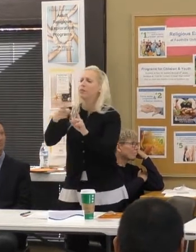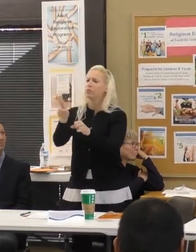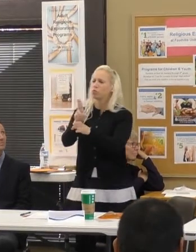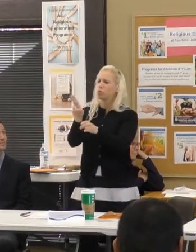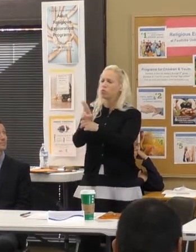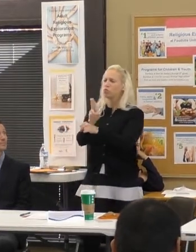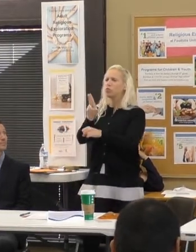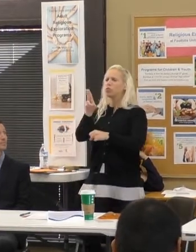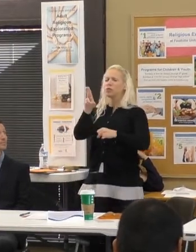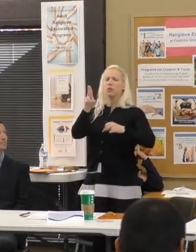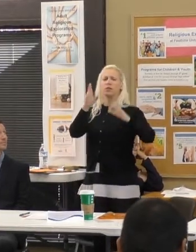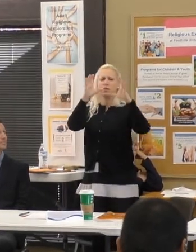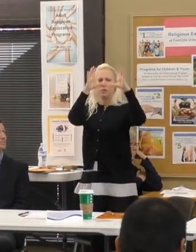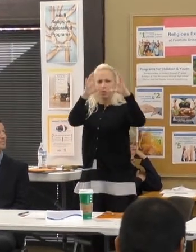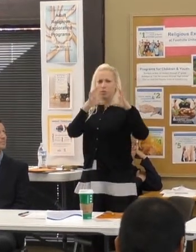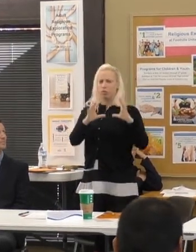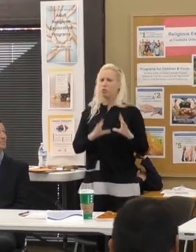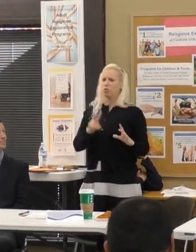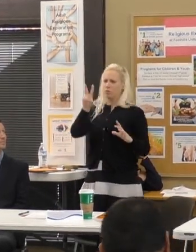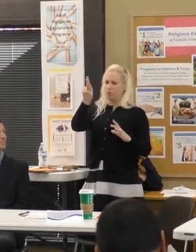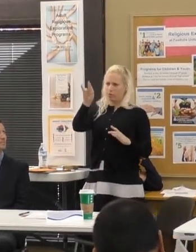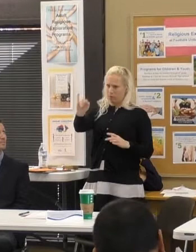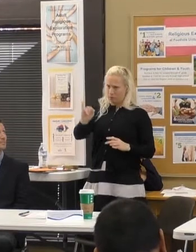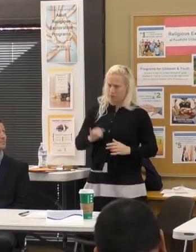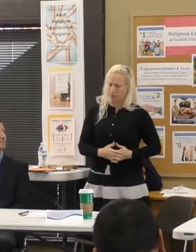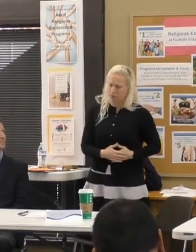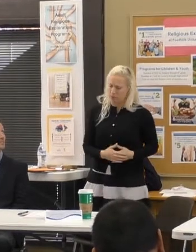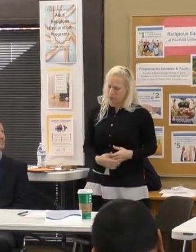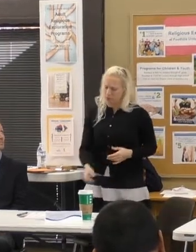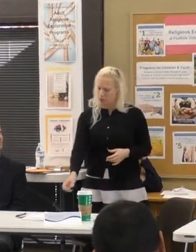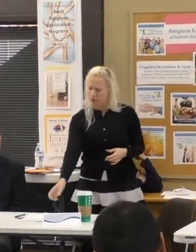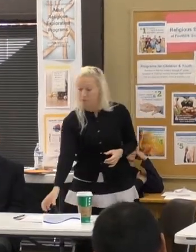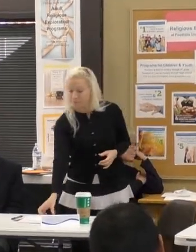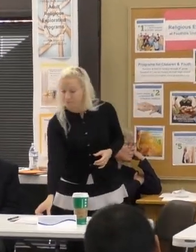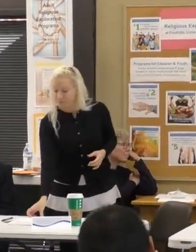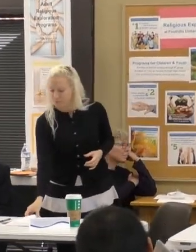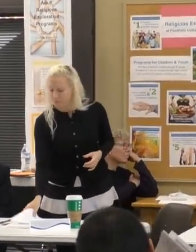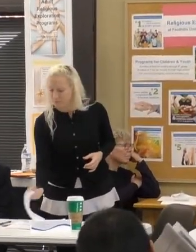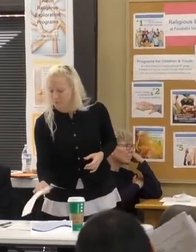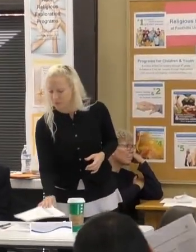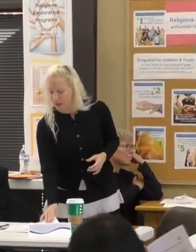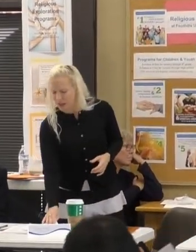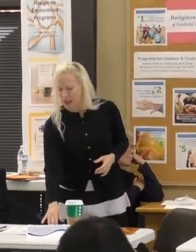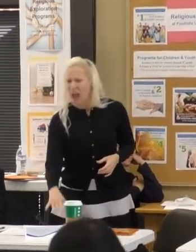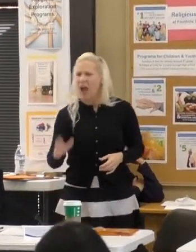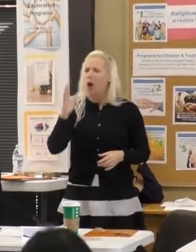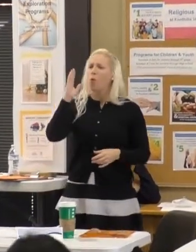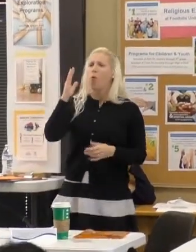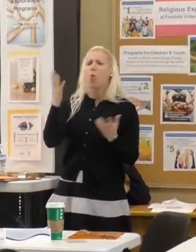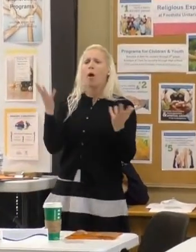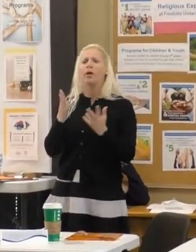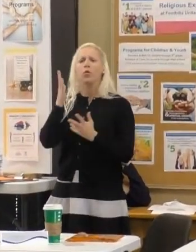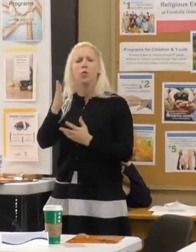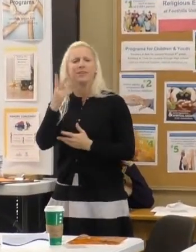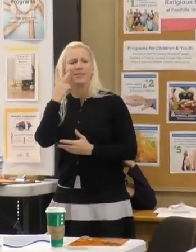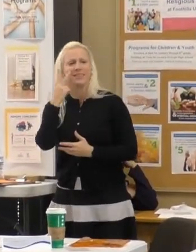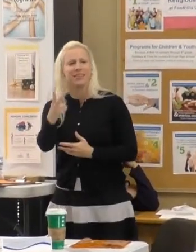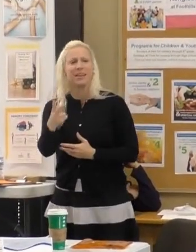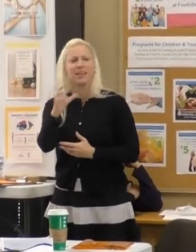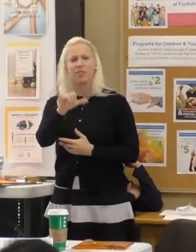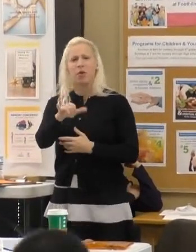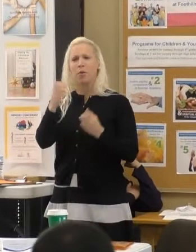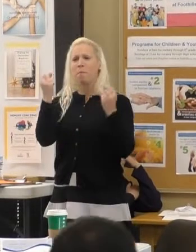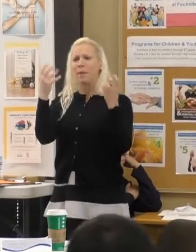It's the matrix of when to use VRI, Video Relay Interpreting.